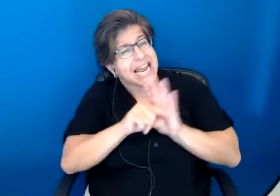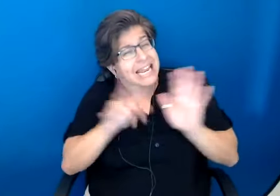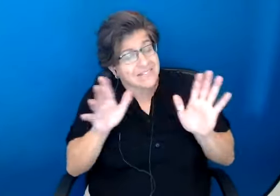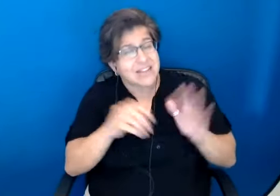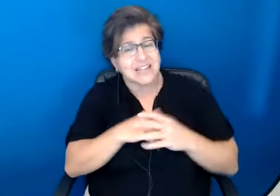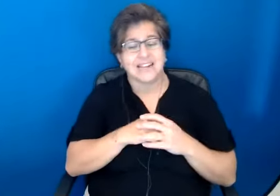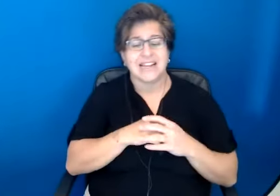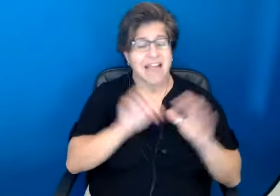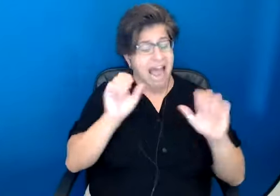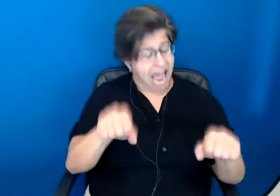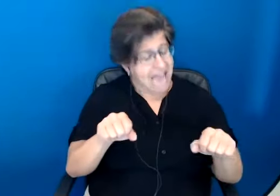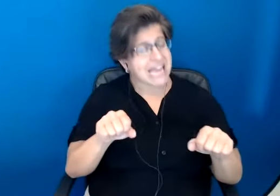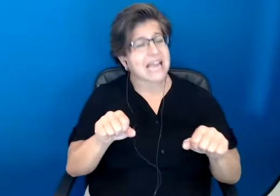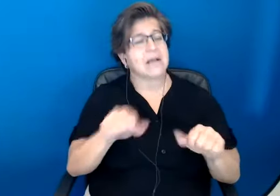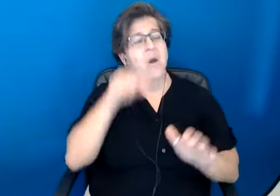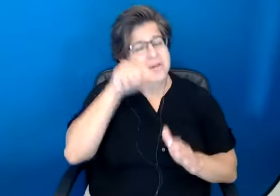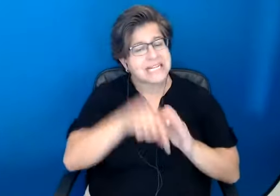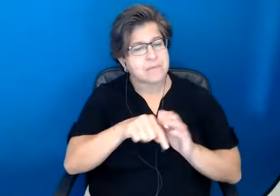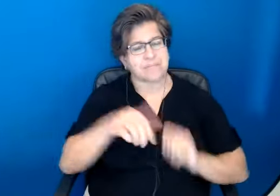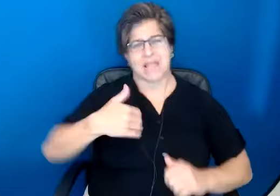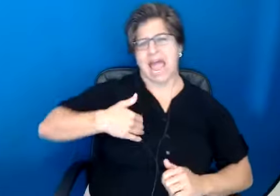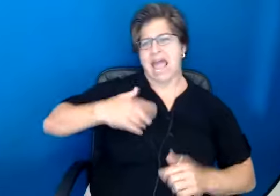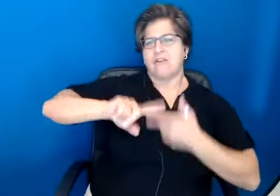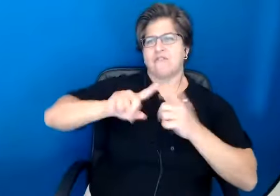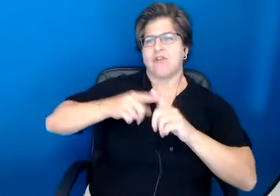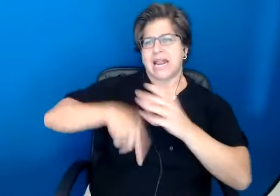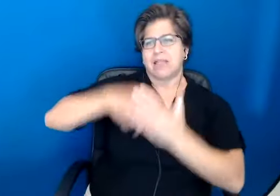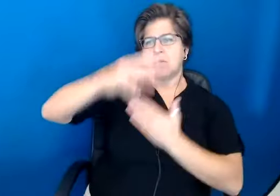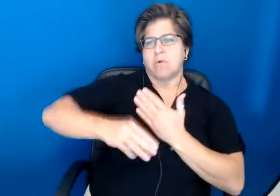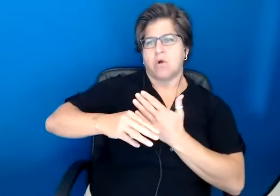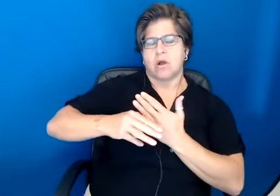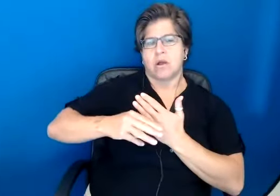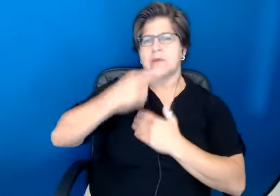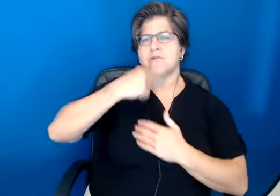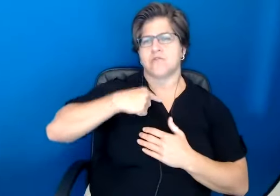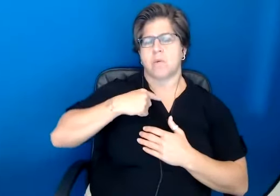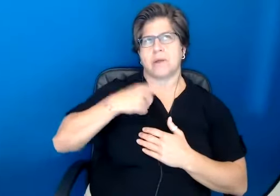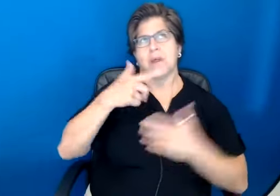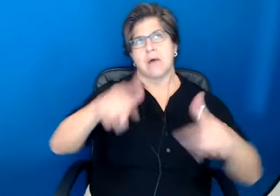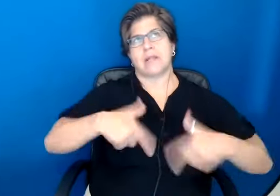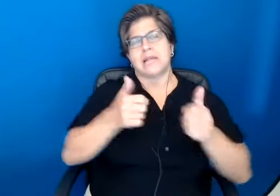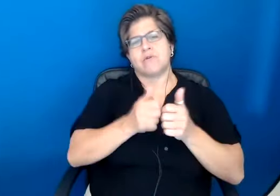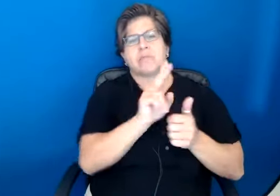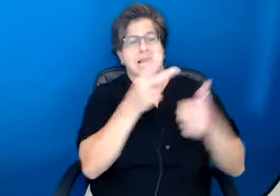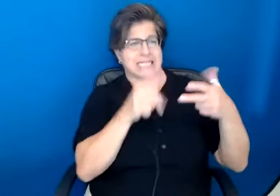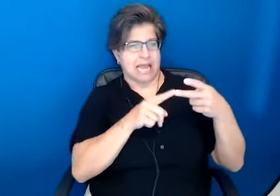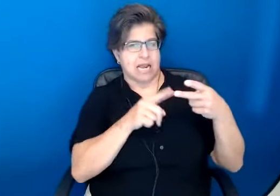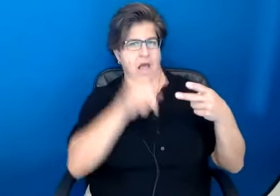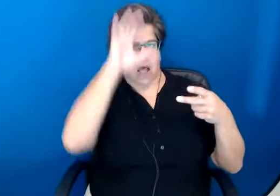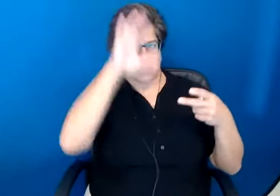just had a huge struggle with listening. I definitely did, and I still can if I don't watch. I've had people say to me in the last